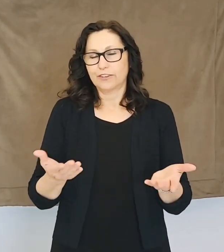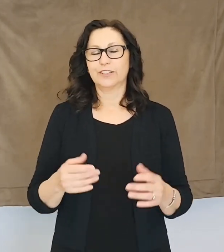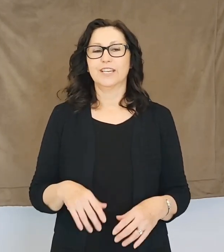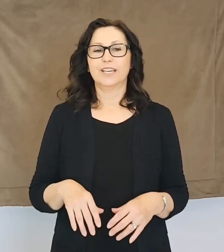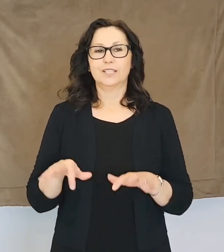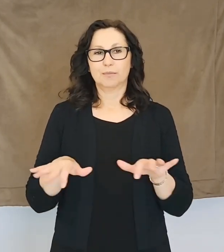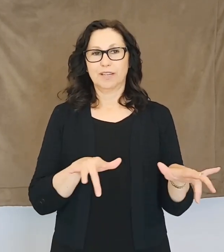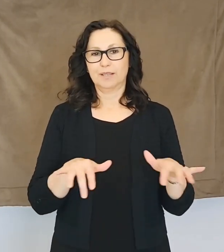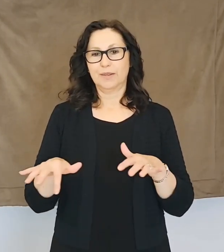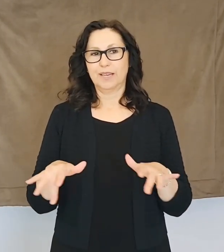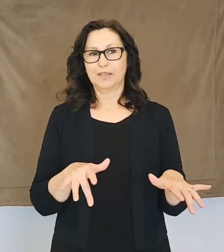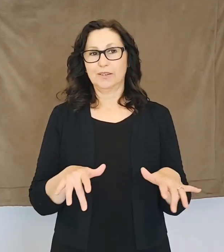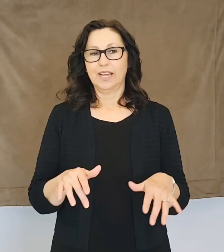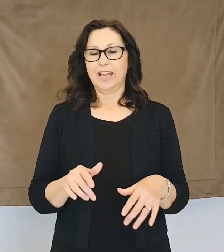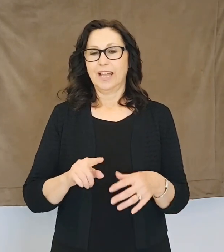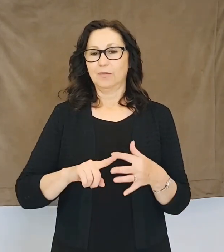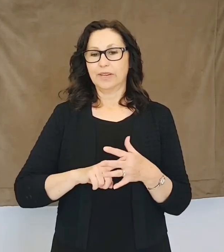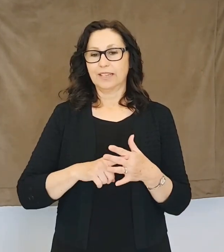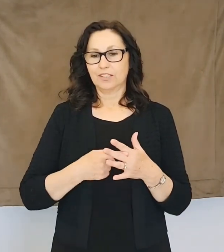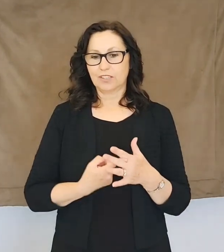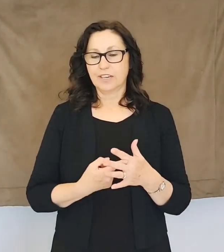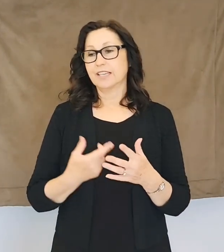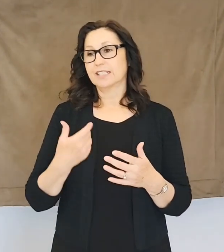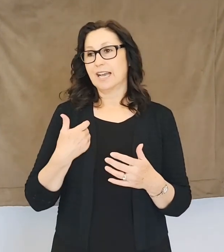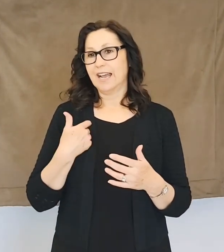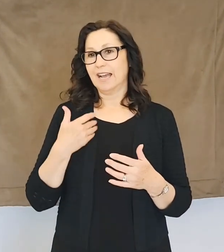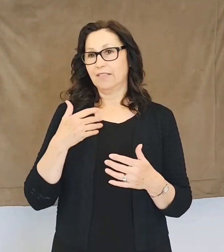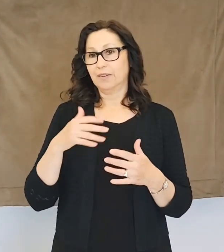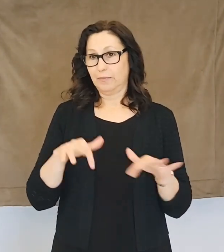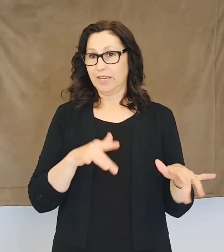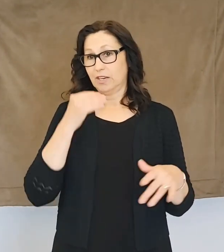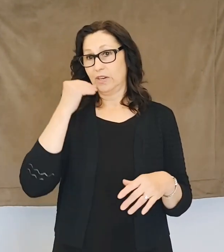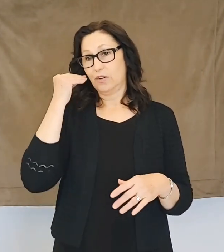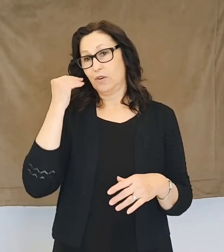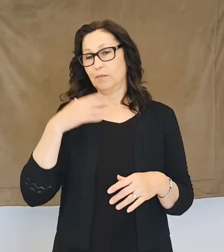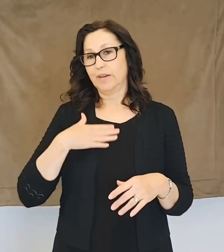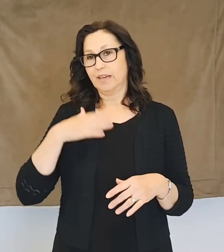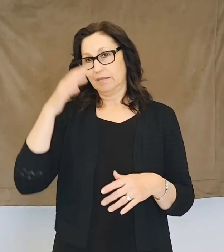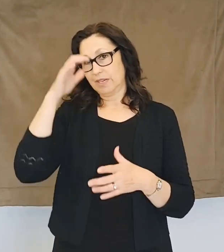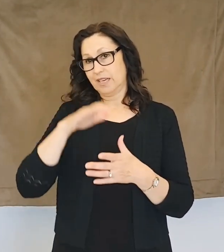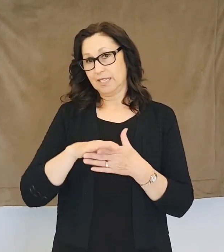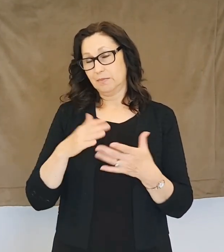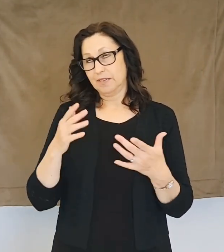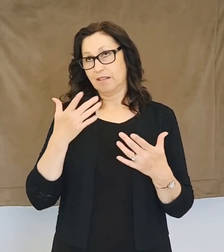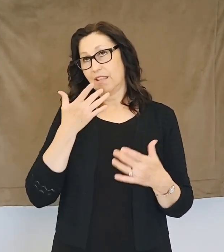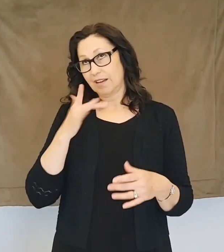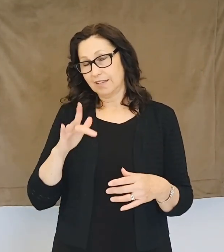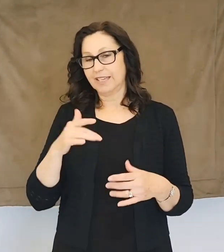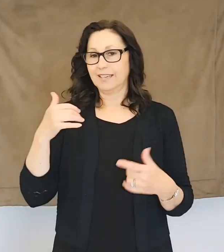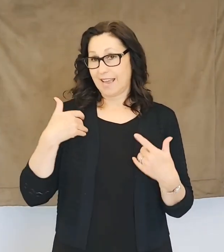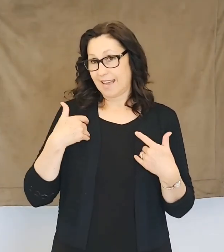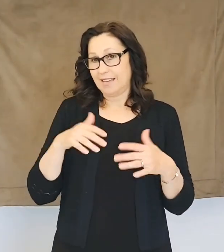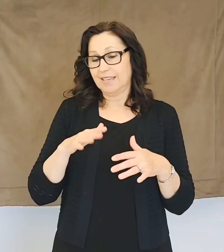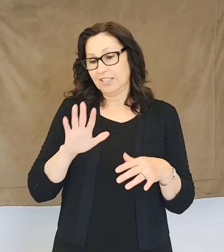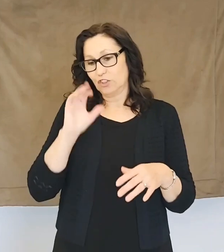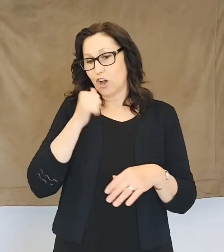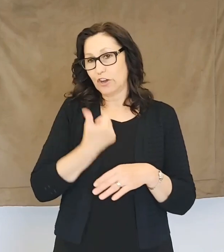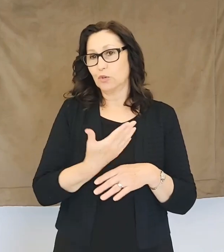offered to play the piano. And when I started, because I have a piano at home, my husband luckily had, his daughter